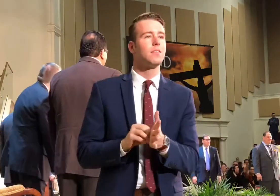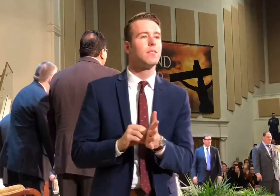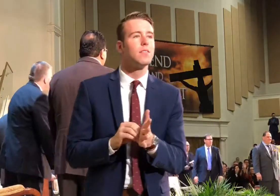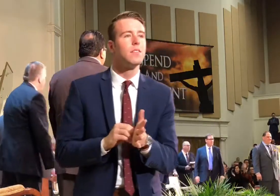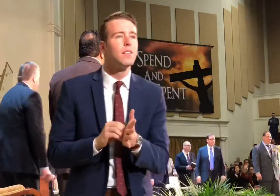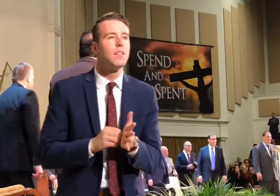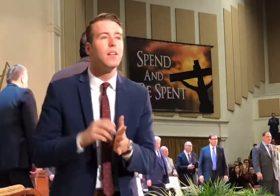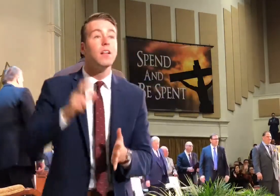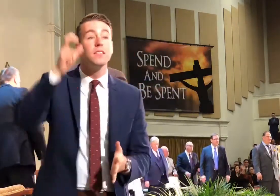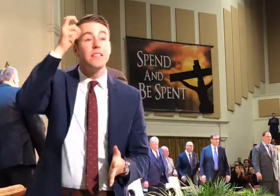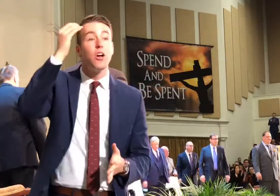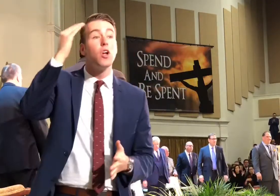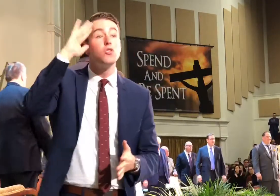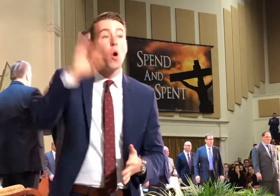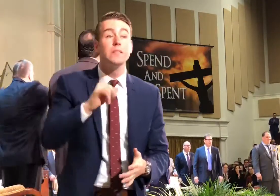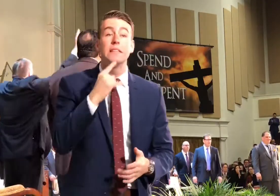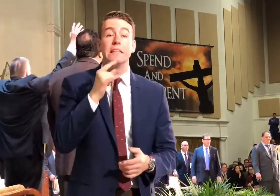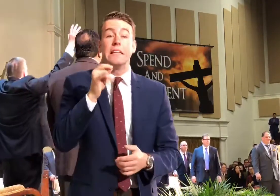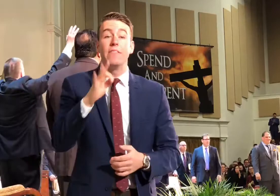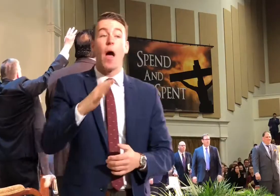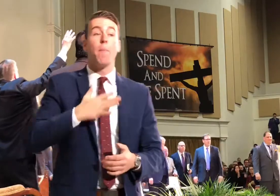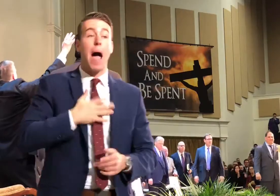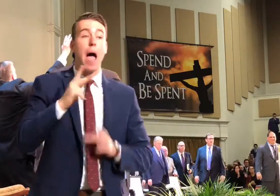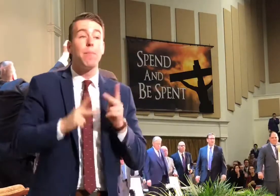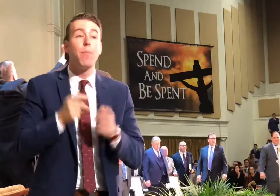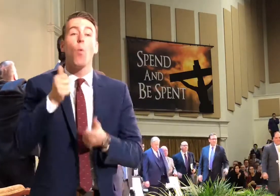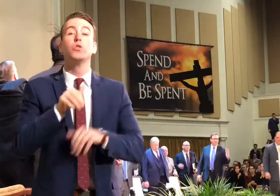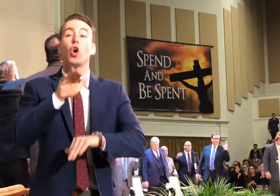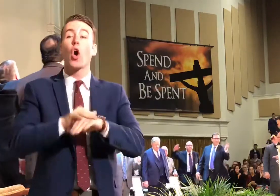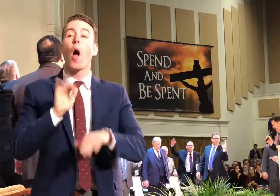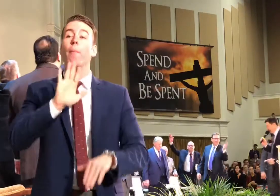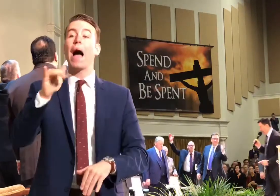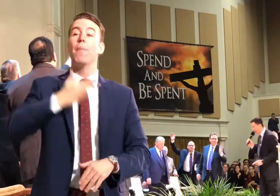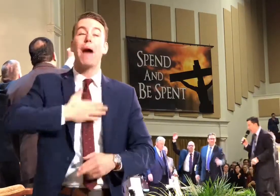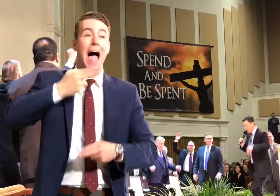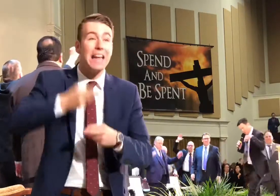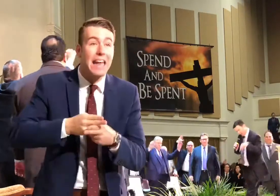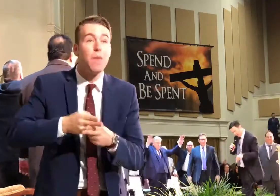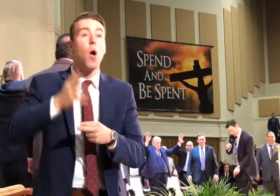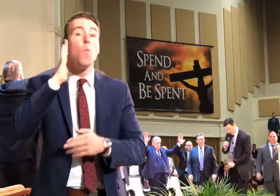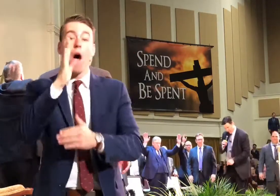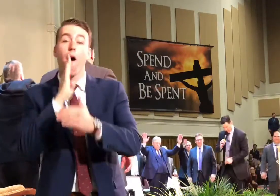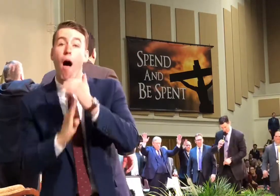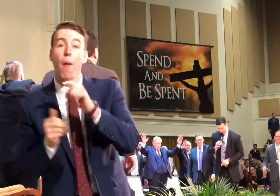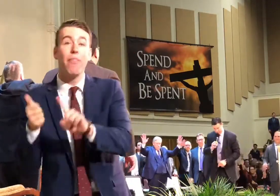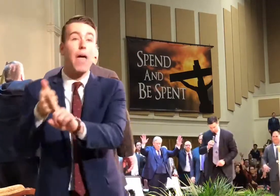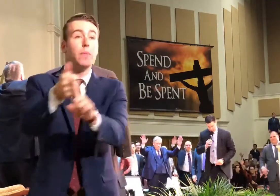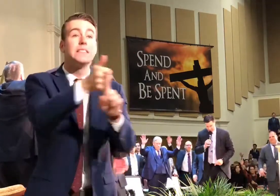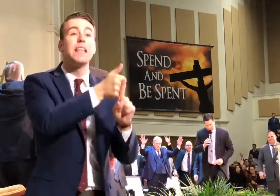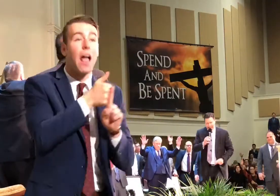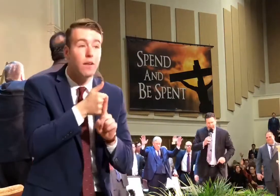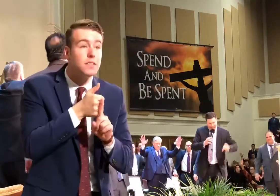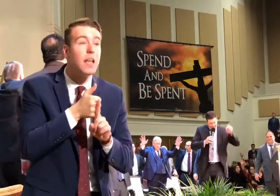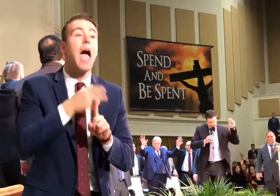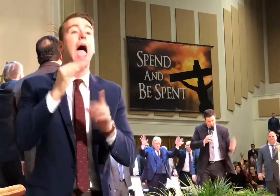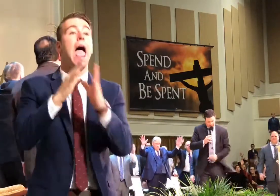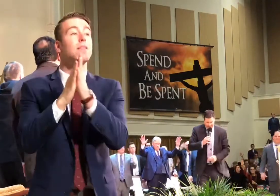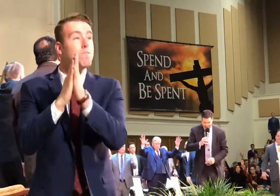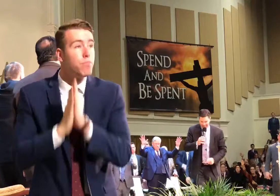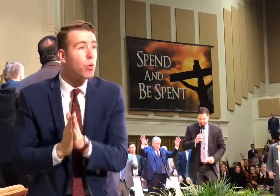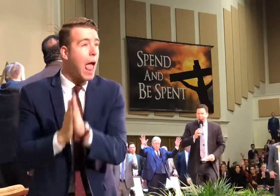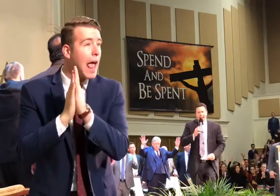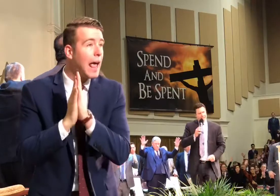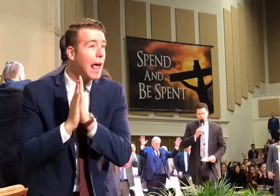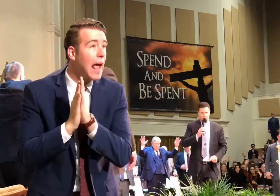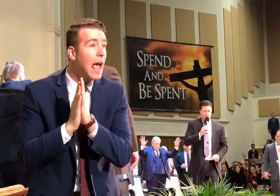He knows that if my people, which are called by my name, will humble themselves and